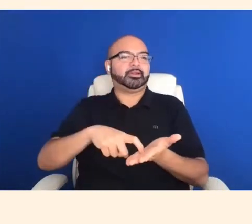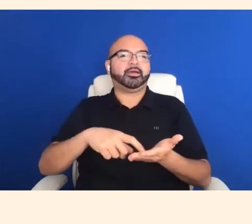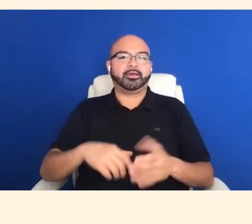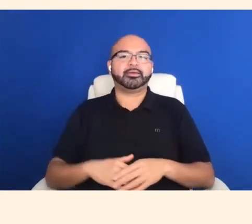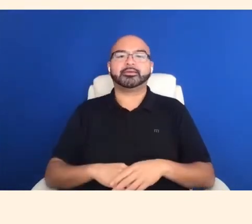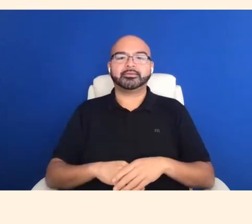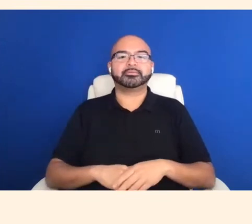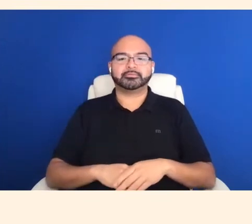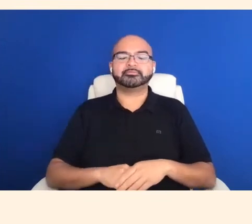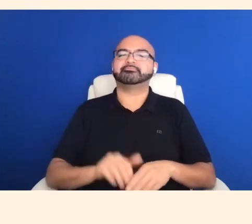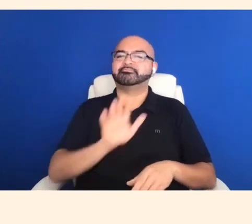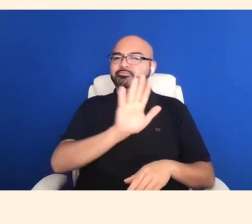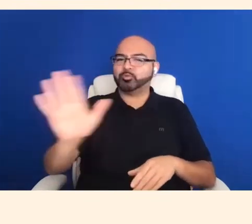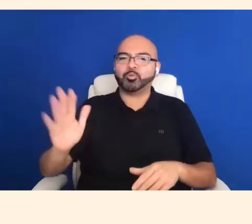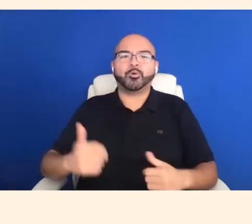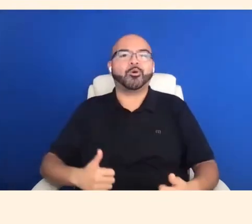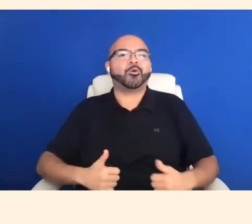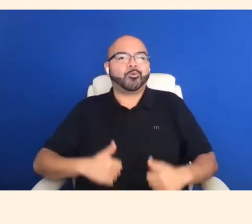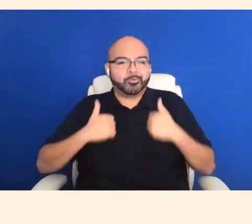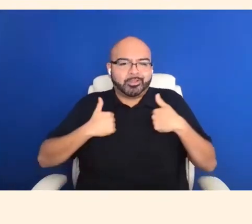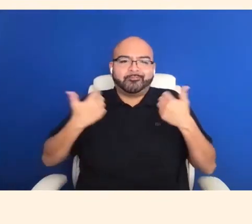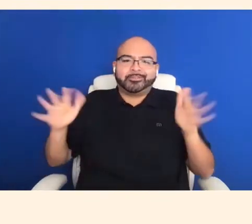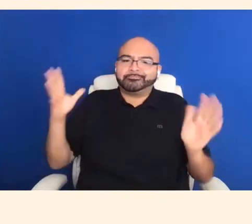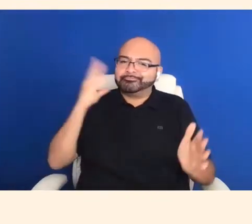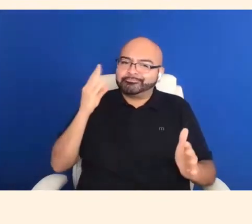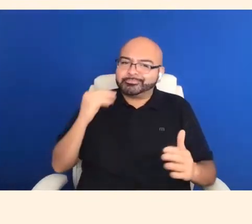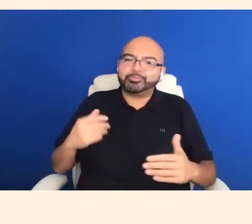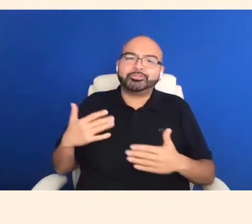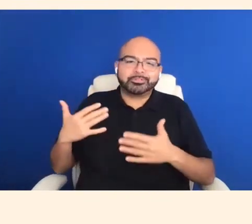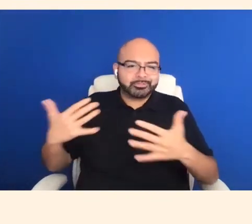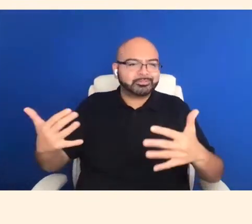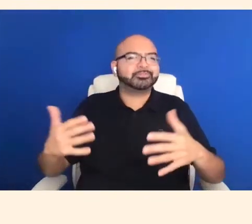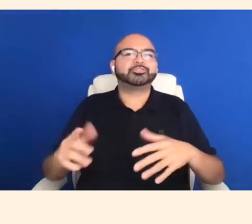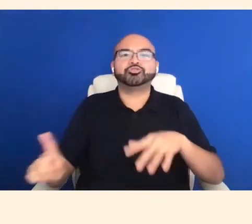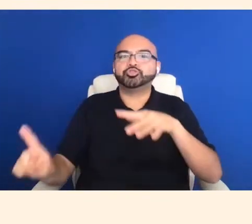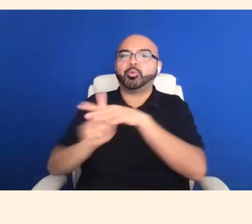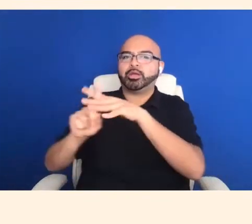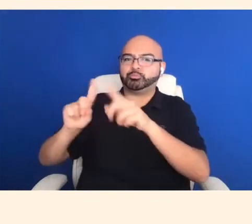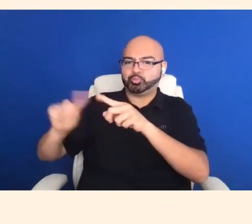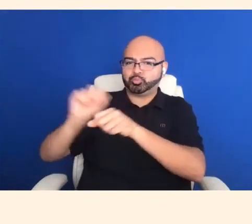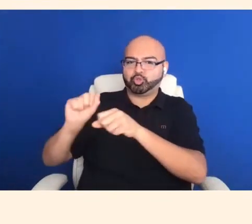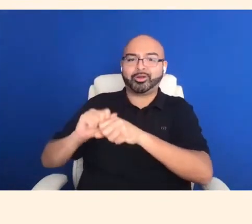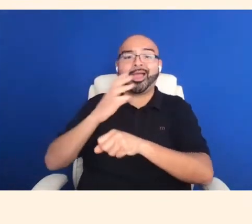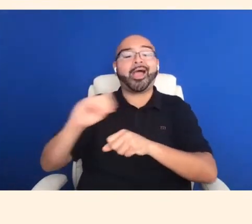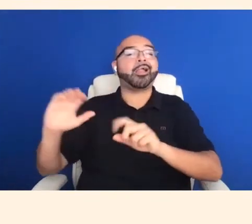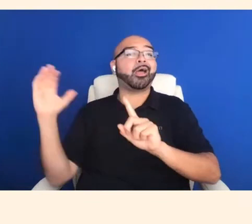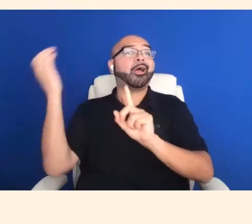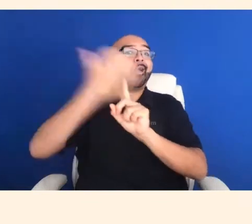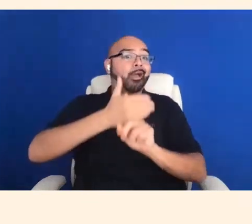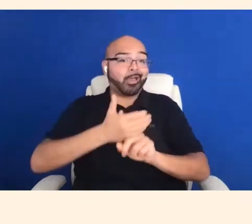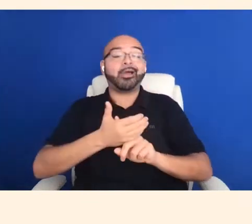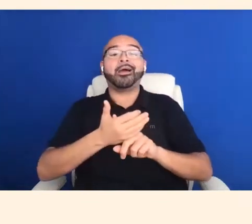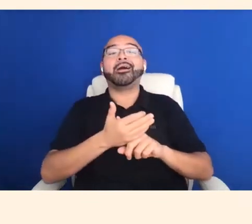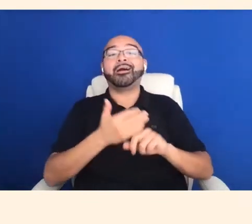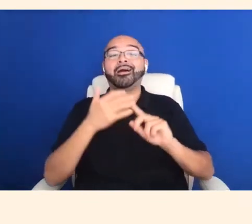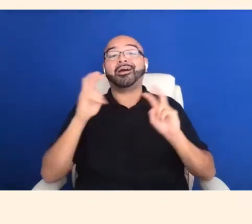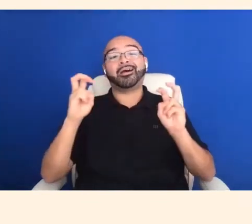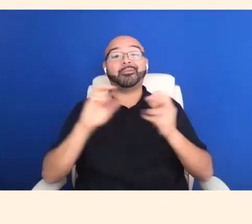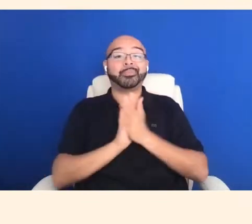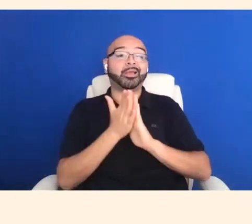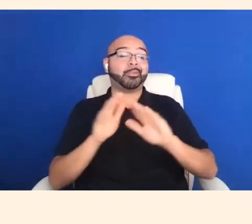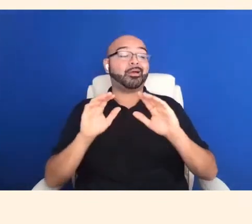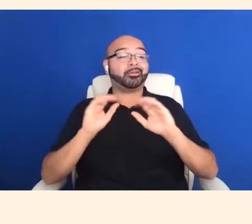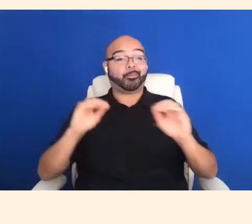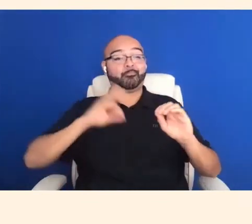lived experience showing up in the work and having to put on the outfit of a nonprofit because the work was already being done.